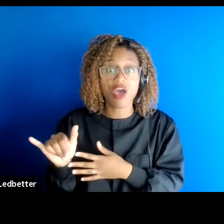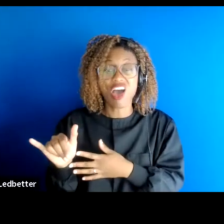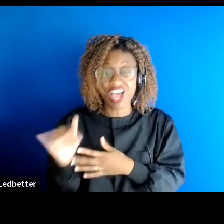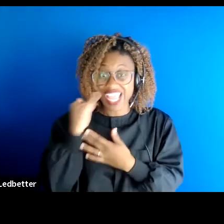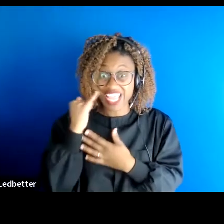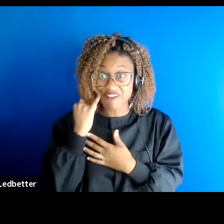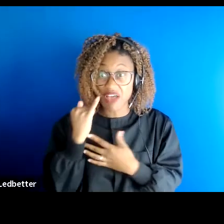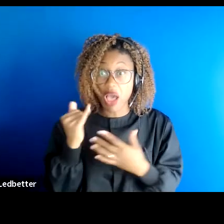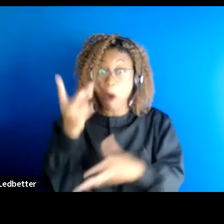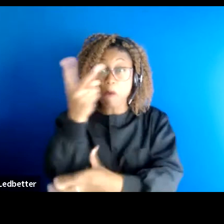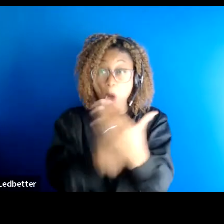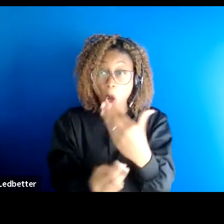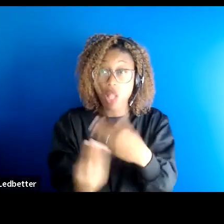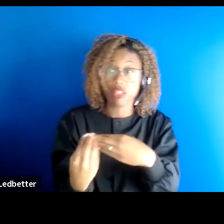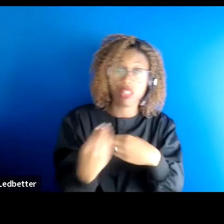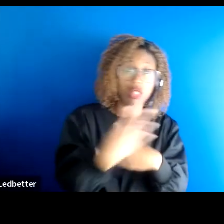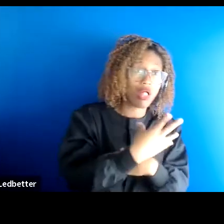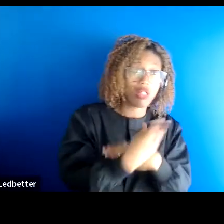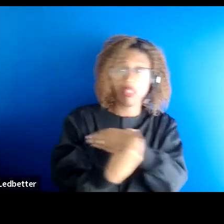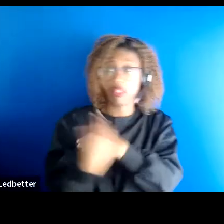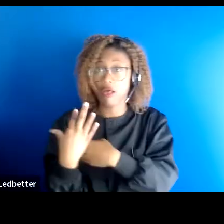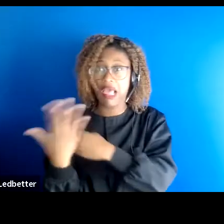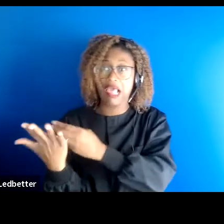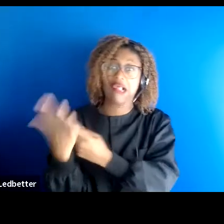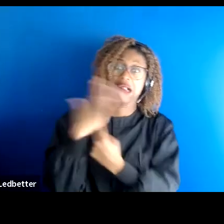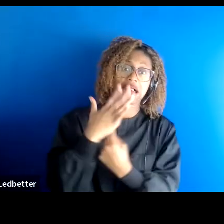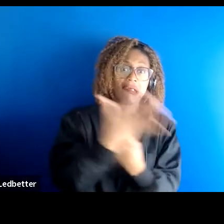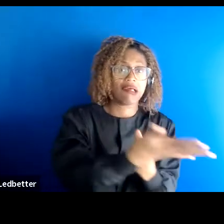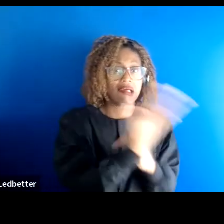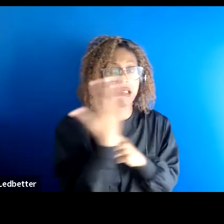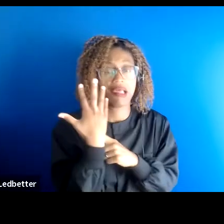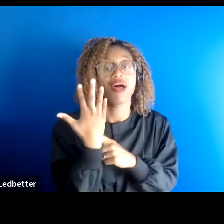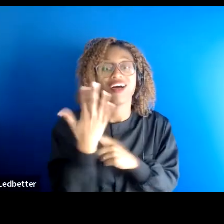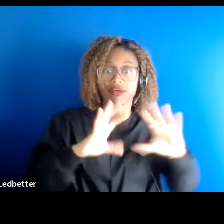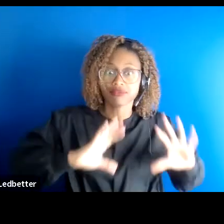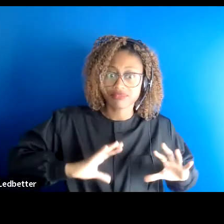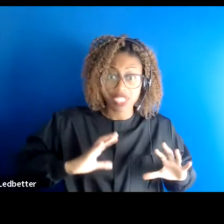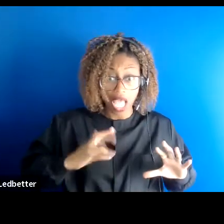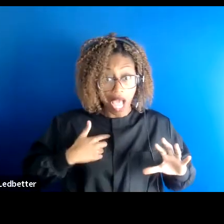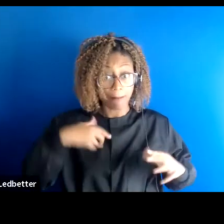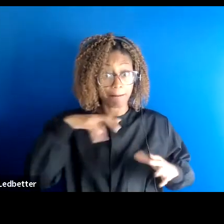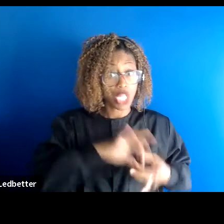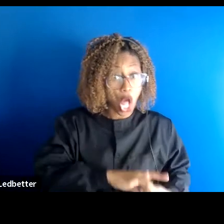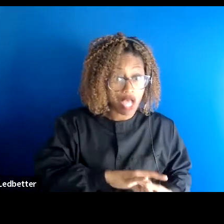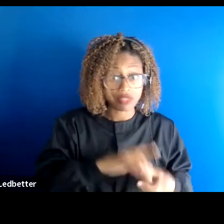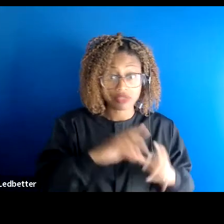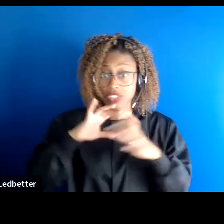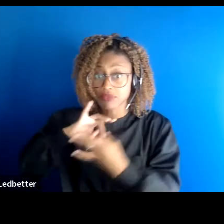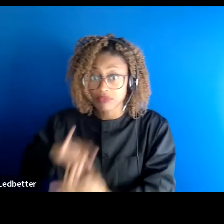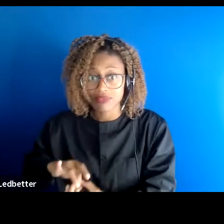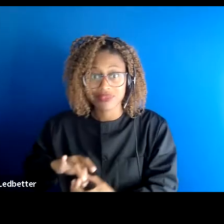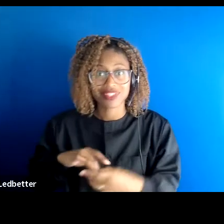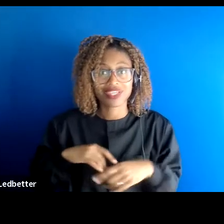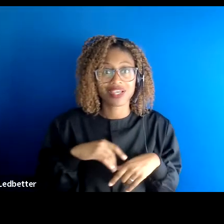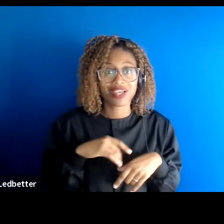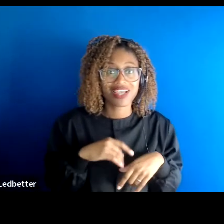lived experience. Another term that you may hear someone say to be super wonky is